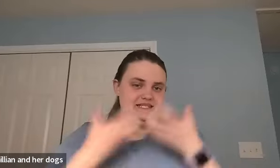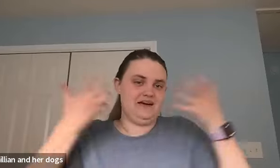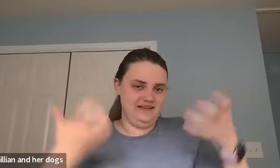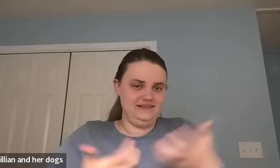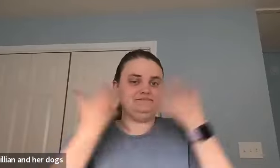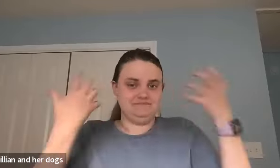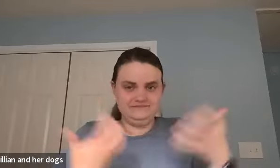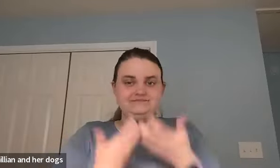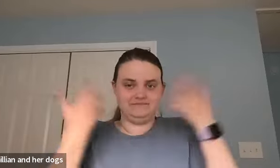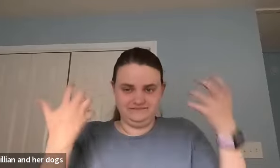Salad. Mm-hmm.